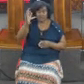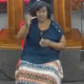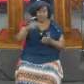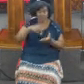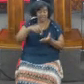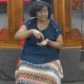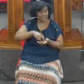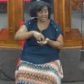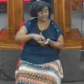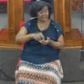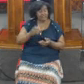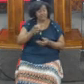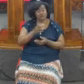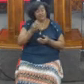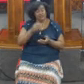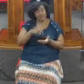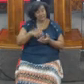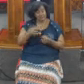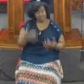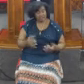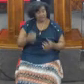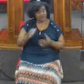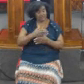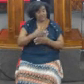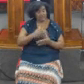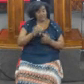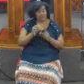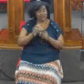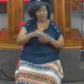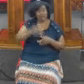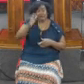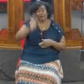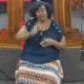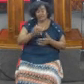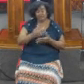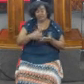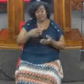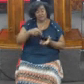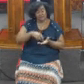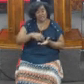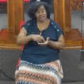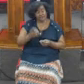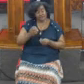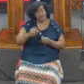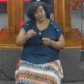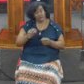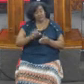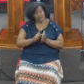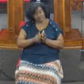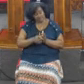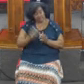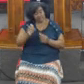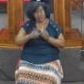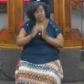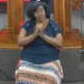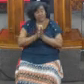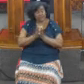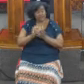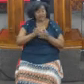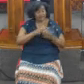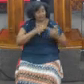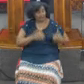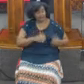standing. Some are standing right now in the pulpit sharing the word of God, and some will be standing in a few minutes. So we pray that the hearts